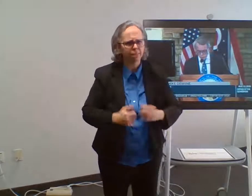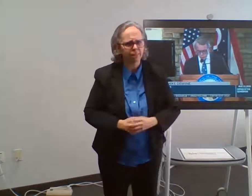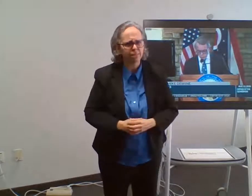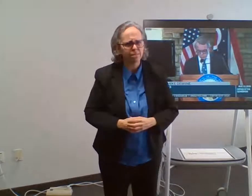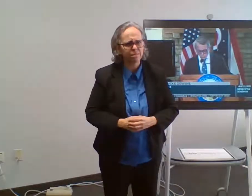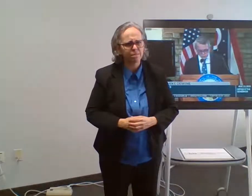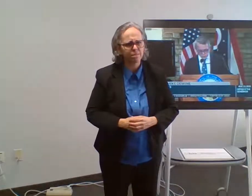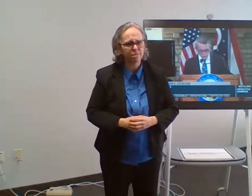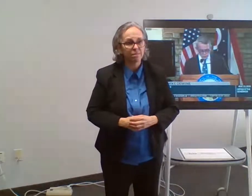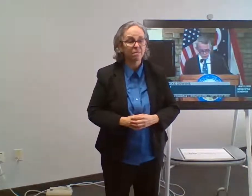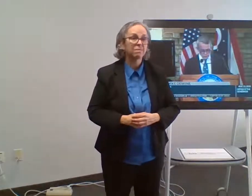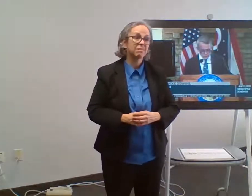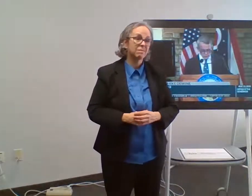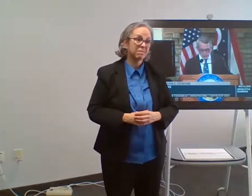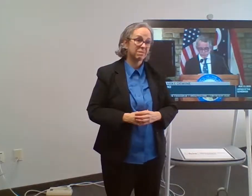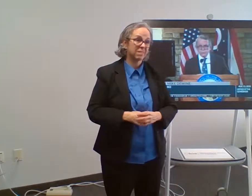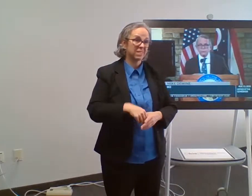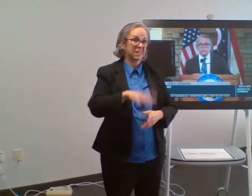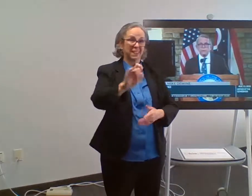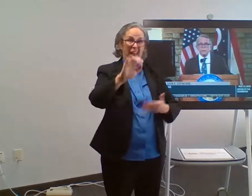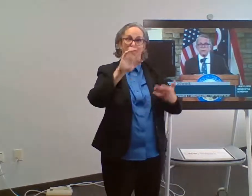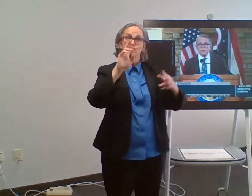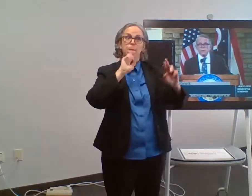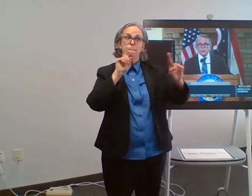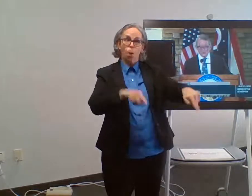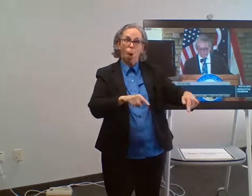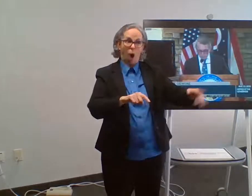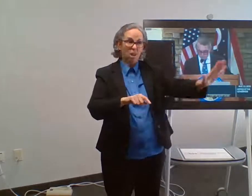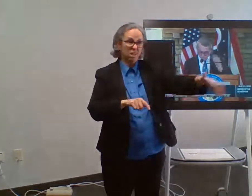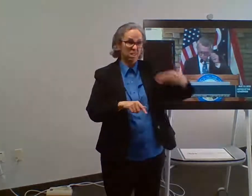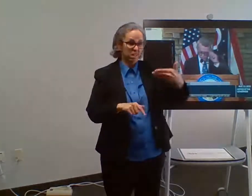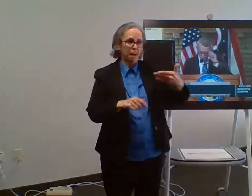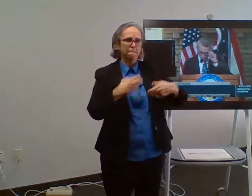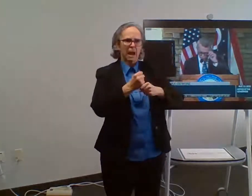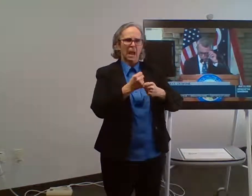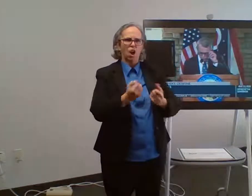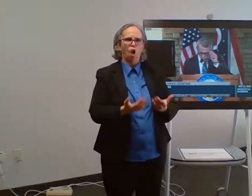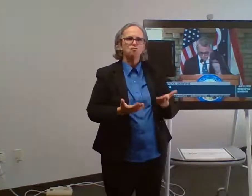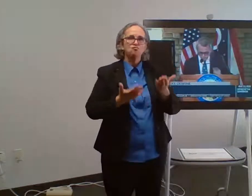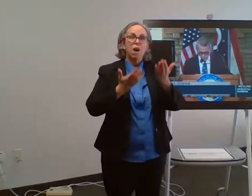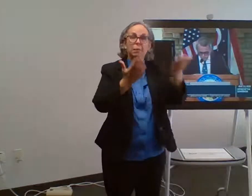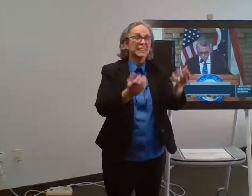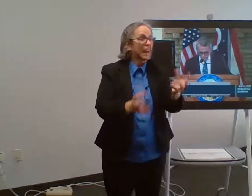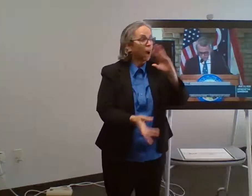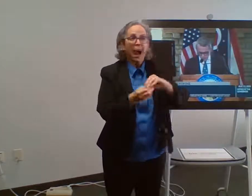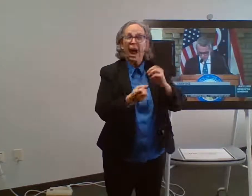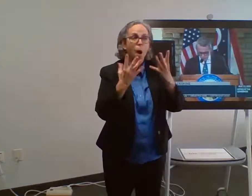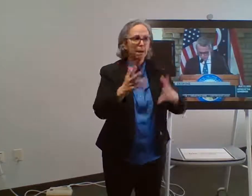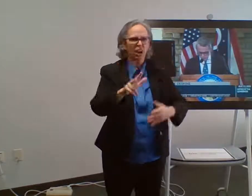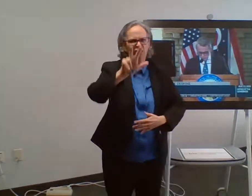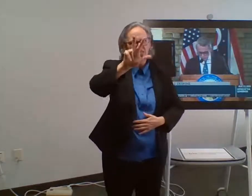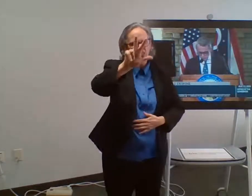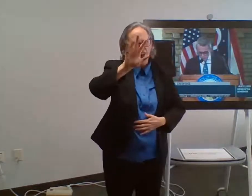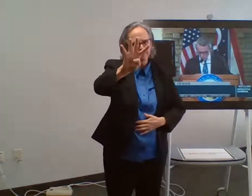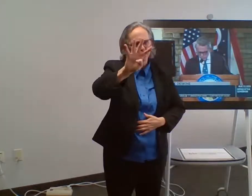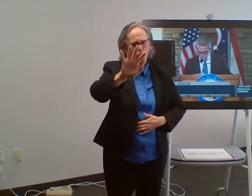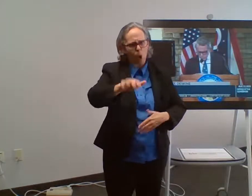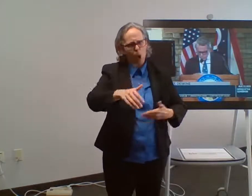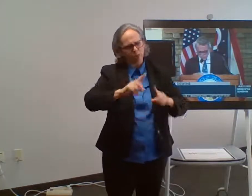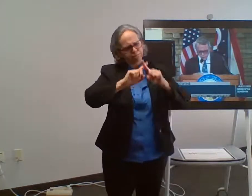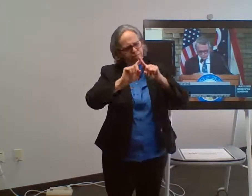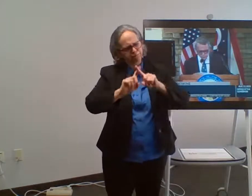final report offers 34 recommendations on the topics of dismantling racism, removing obstacles to public